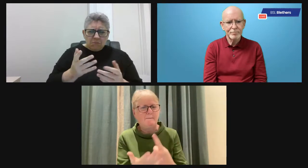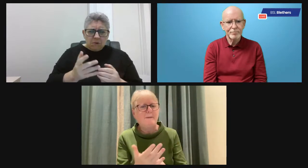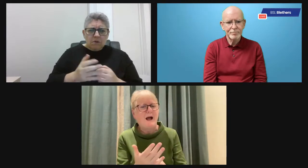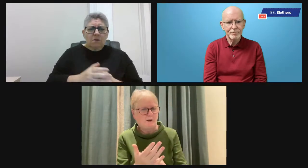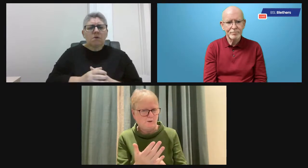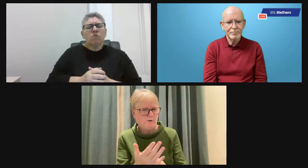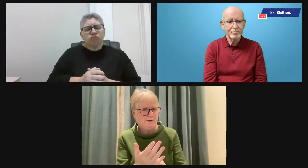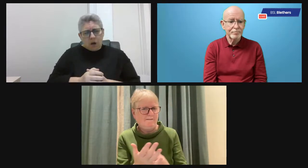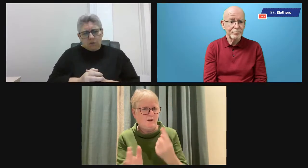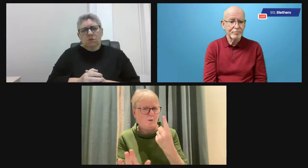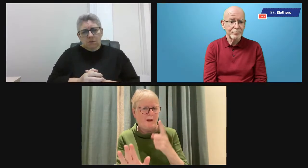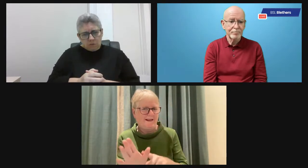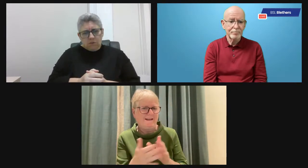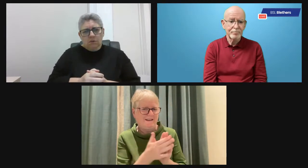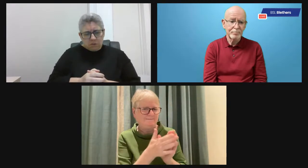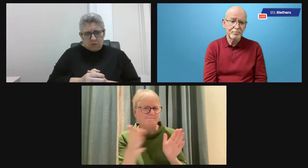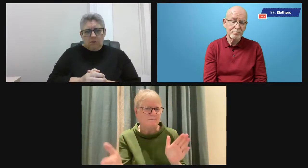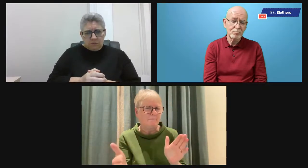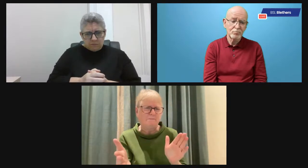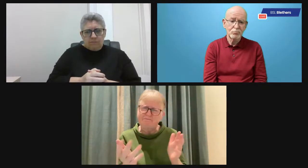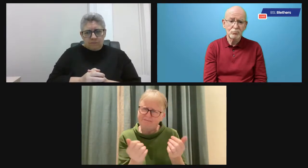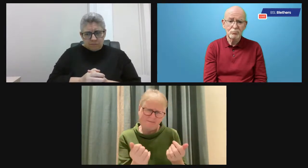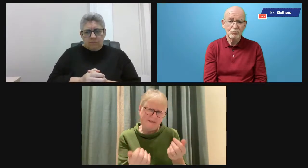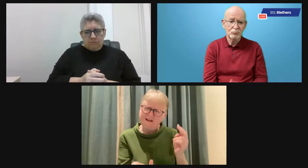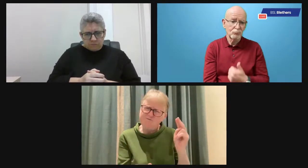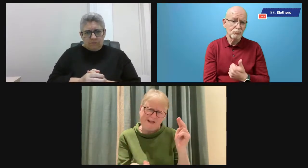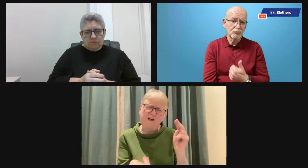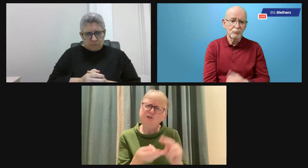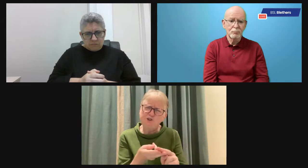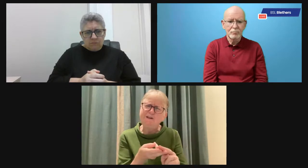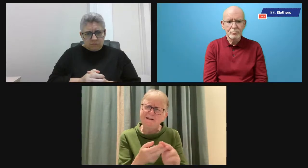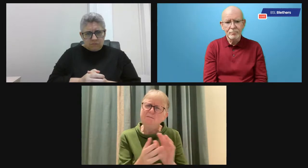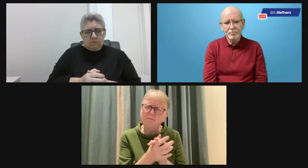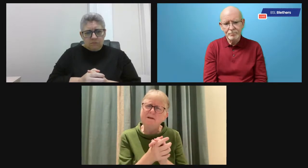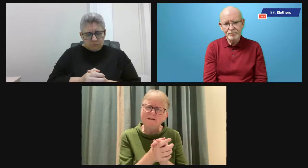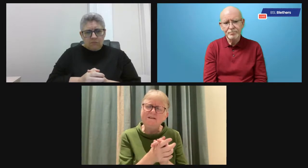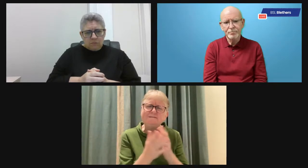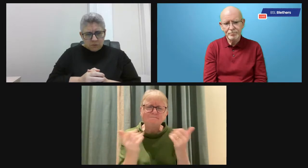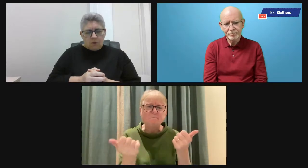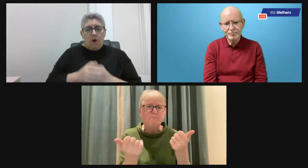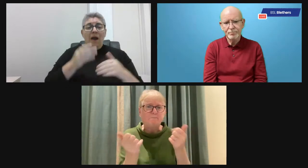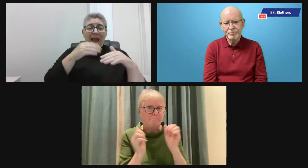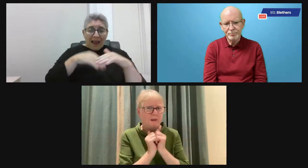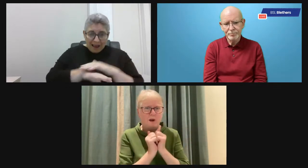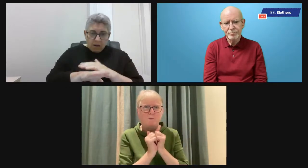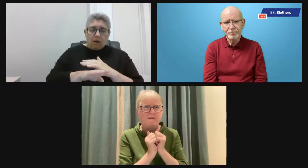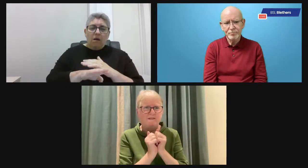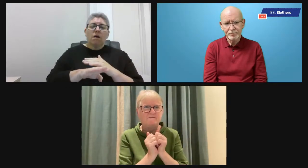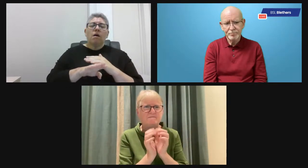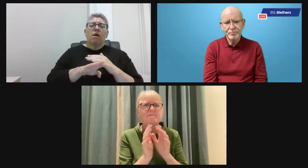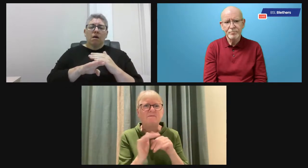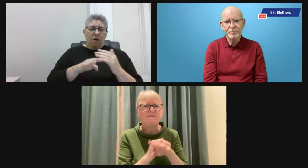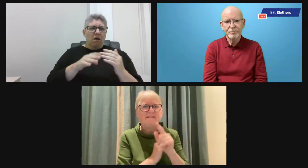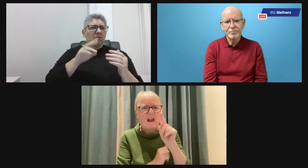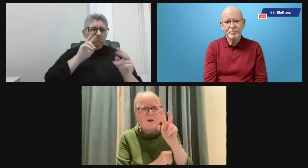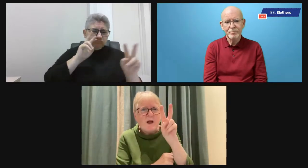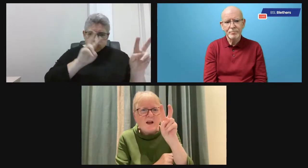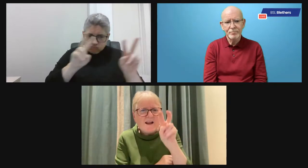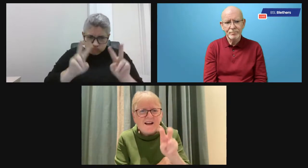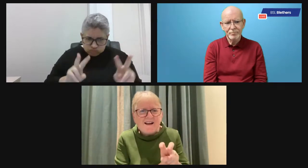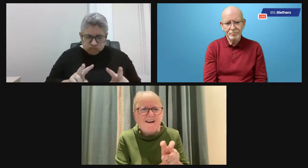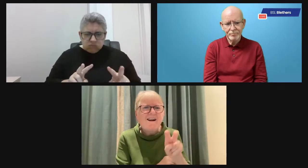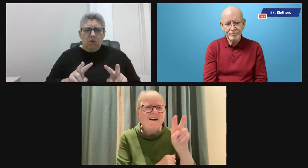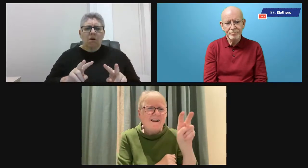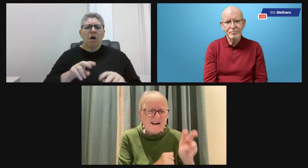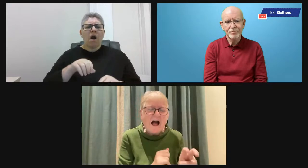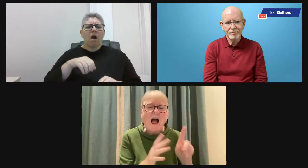and how much do I Yes, pay? you do have to be a member, and it's £30 per year, which is very reasonable, and well